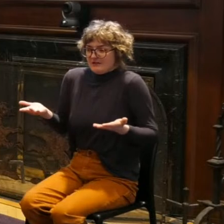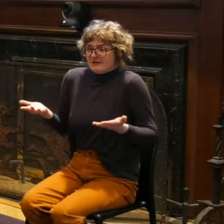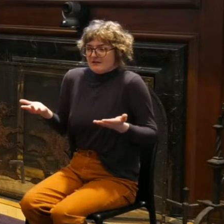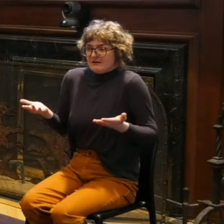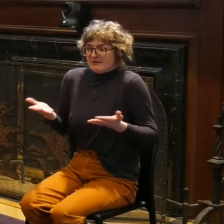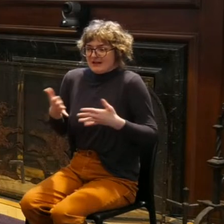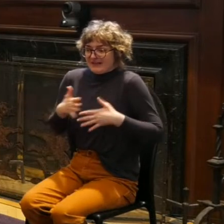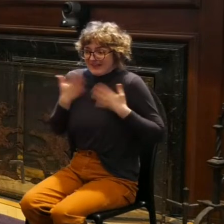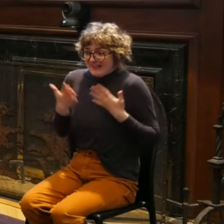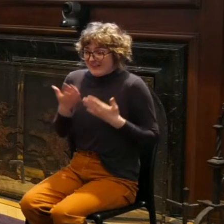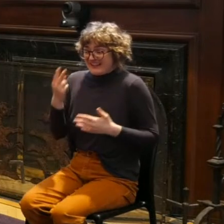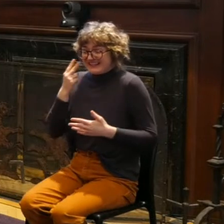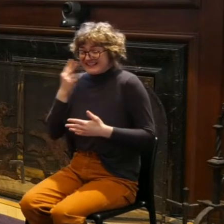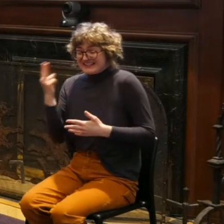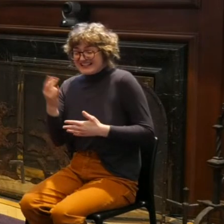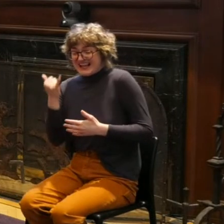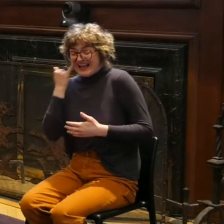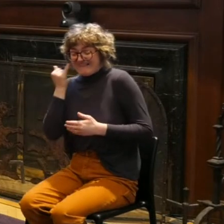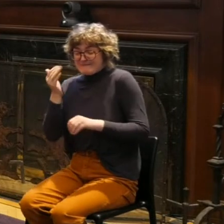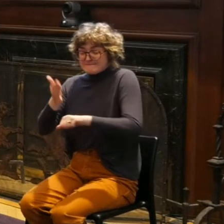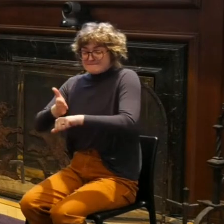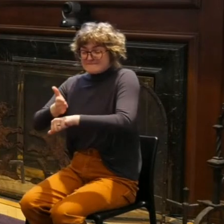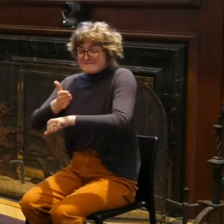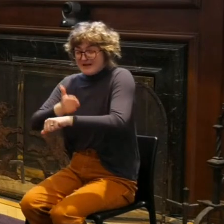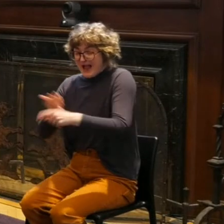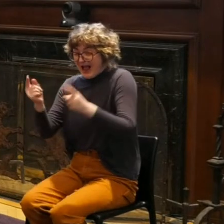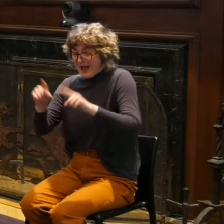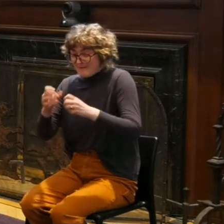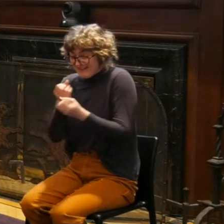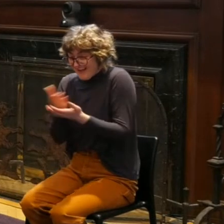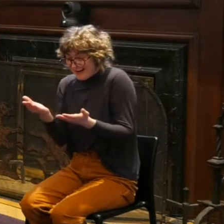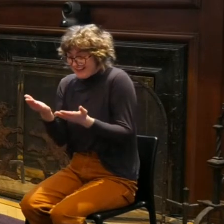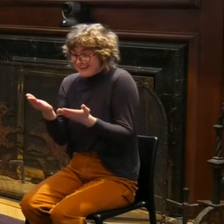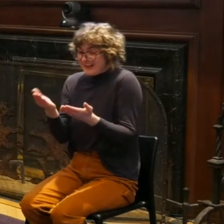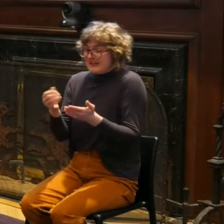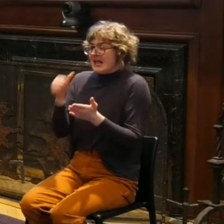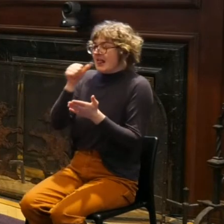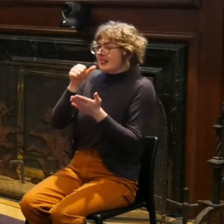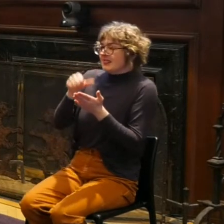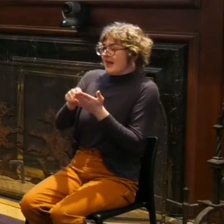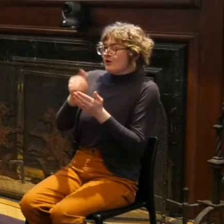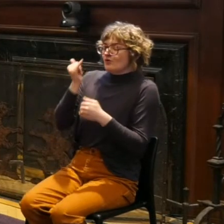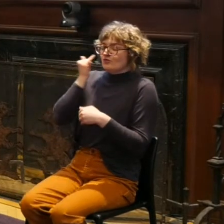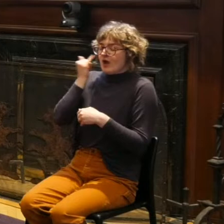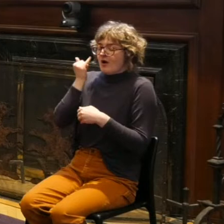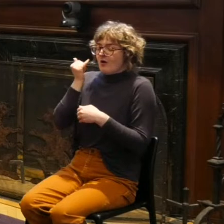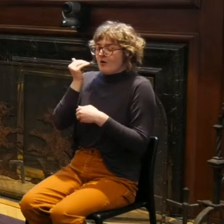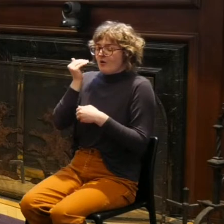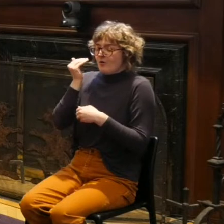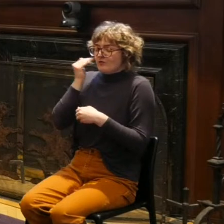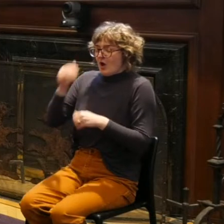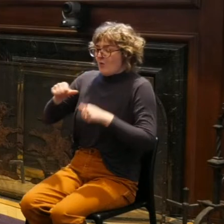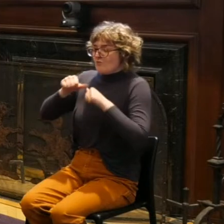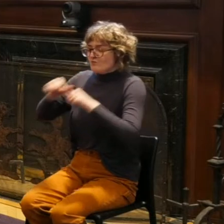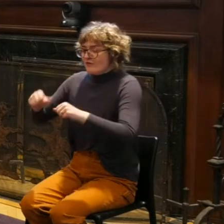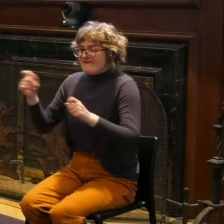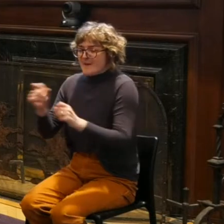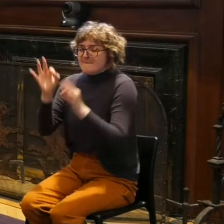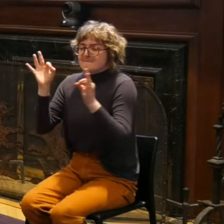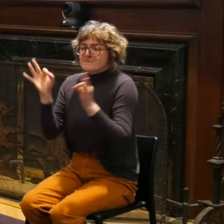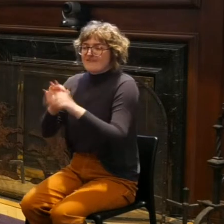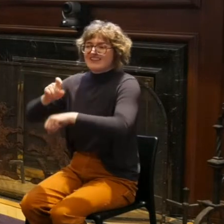We'll see how improvements come, if any. You've read our letter and know we're ready to move on our words at the speed of light in perfect timing,